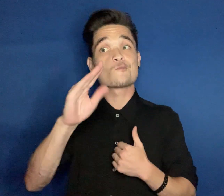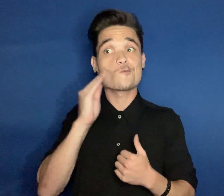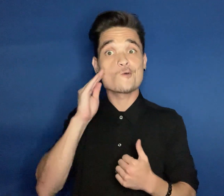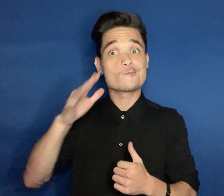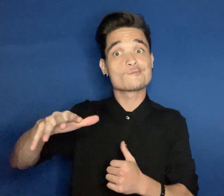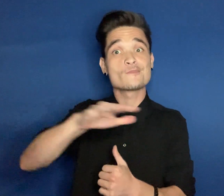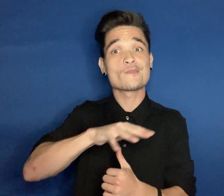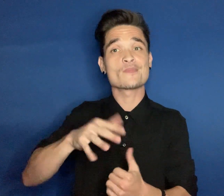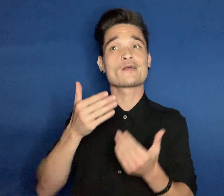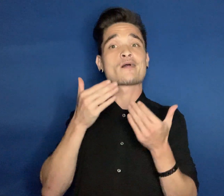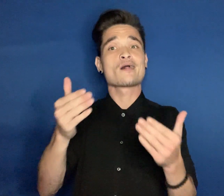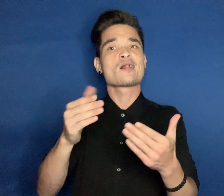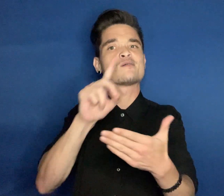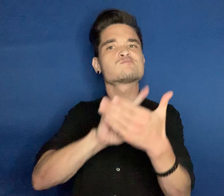susceptible to COVID-19.